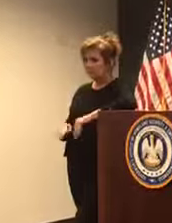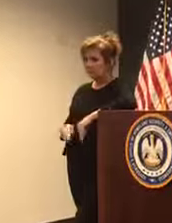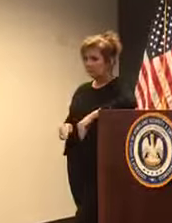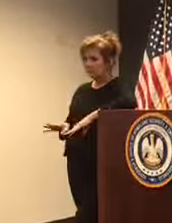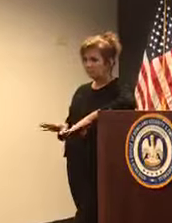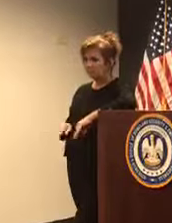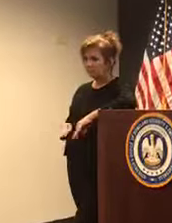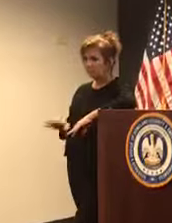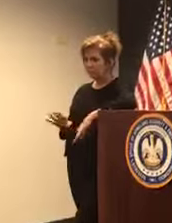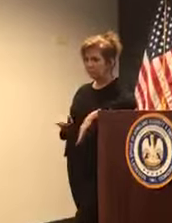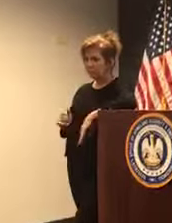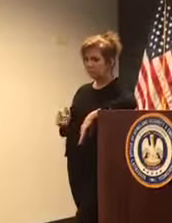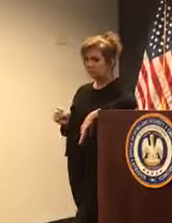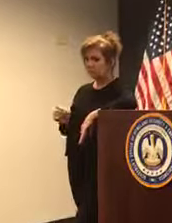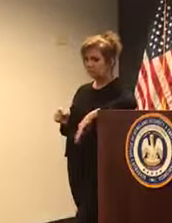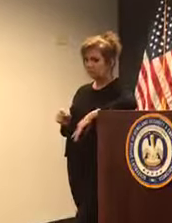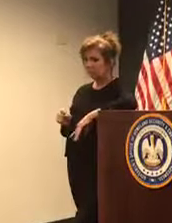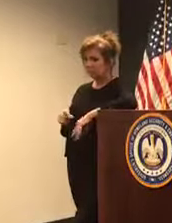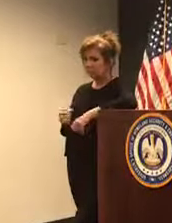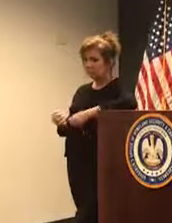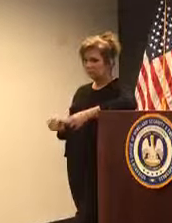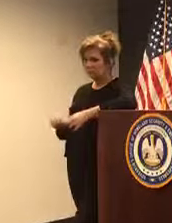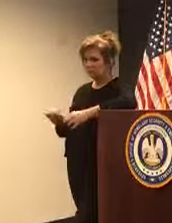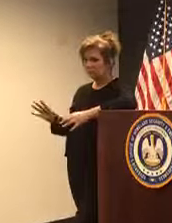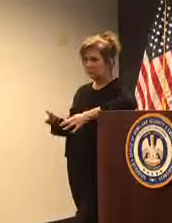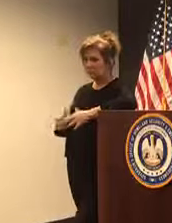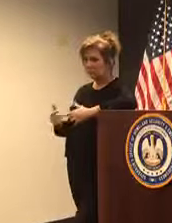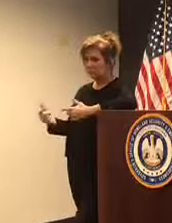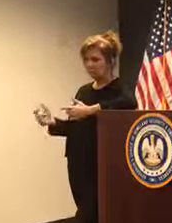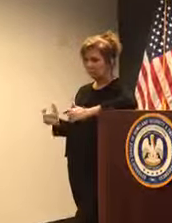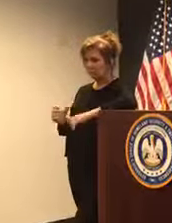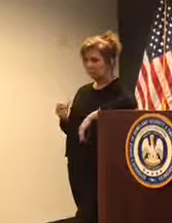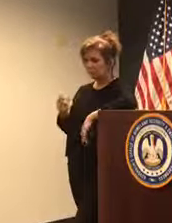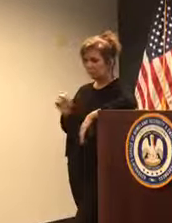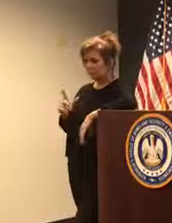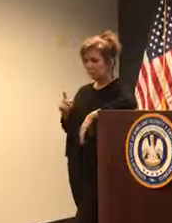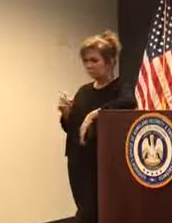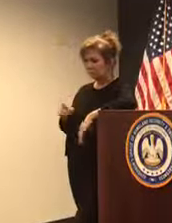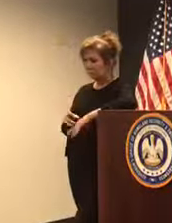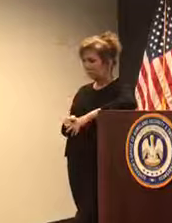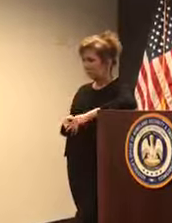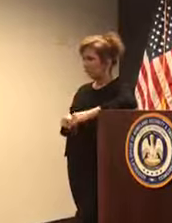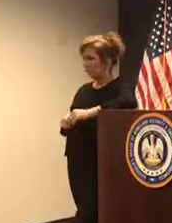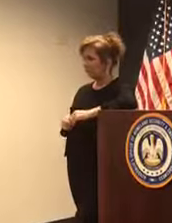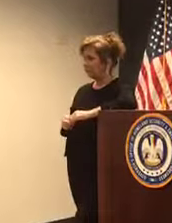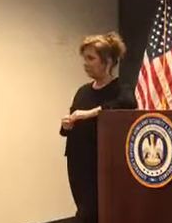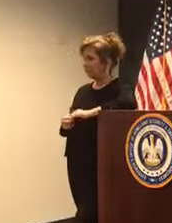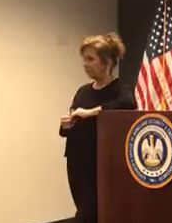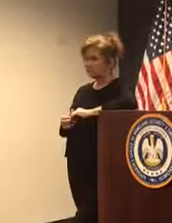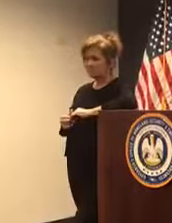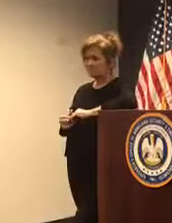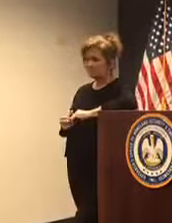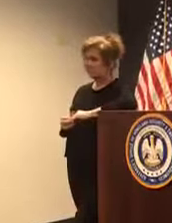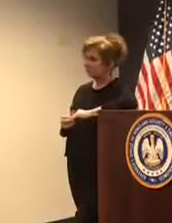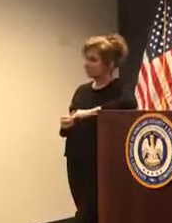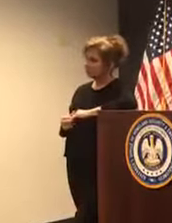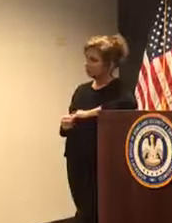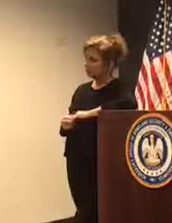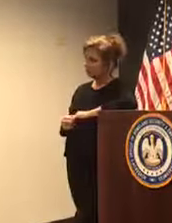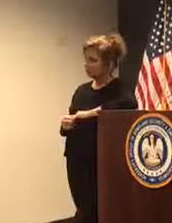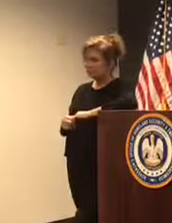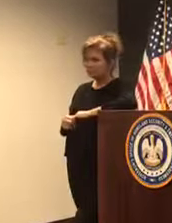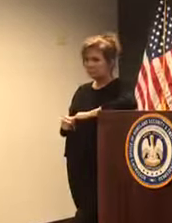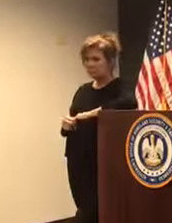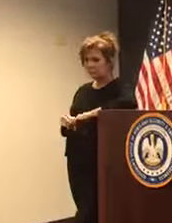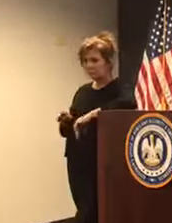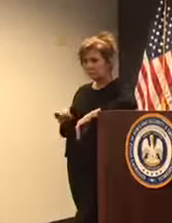cages and equipment to the mega shelter. And our mobile evacuation units are ready, prepped, and staffed. Where's the